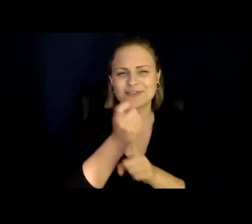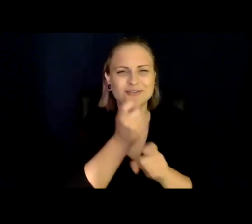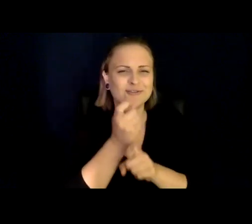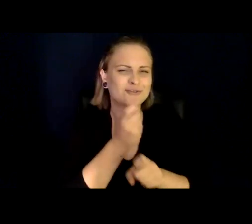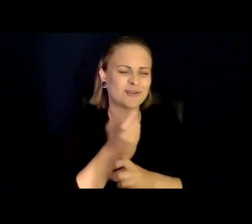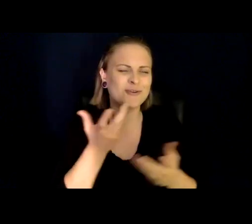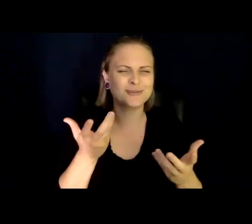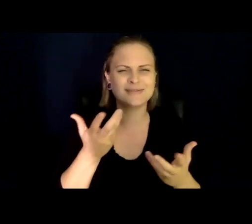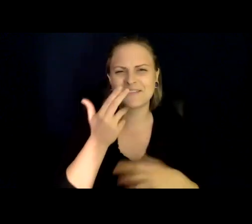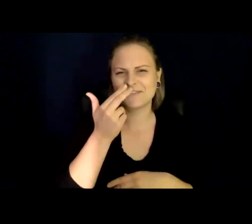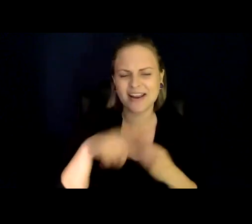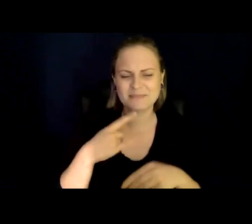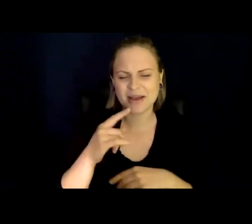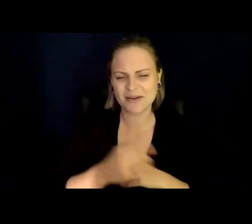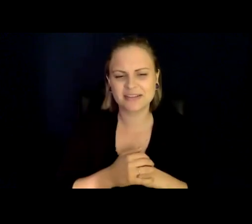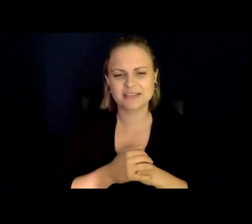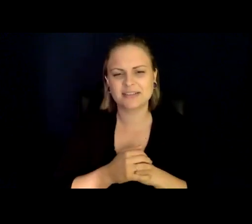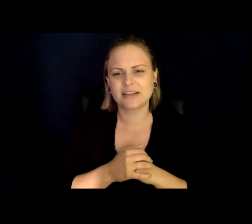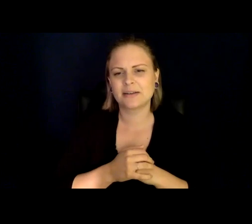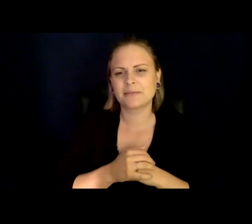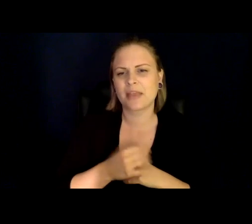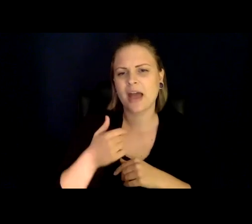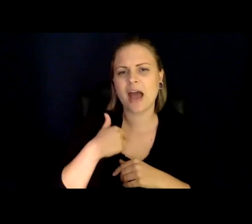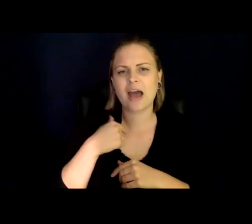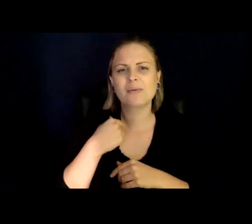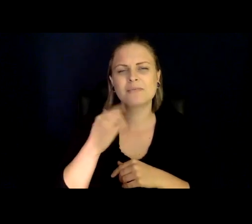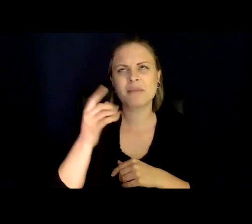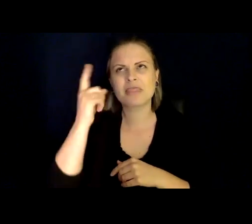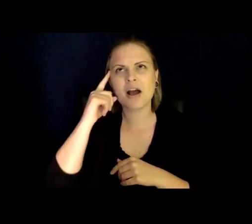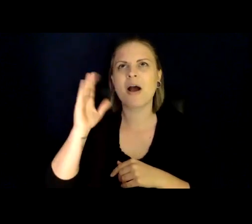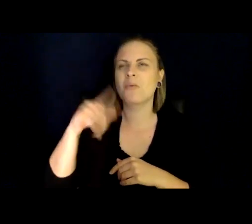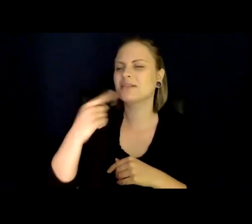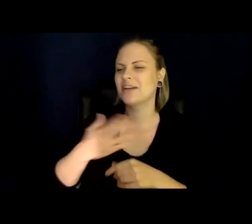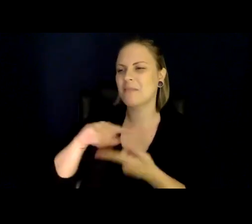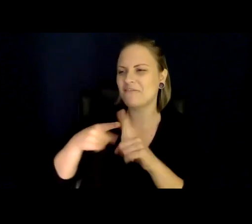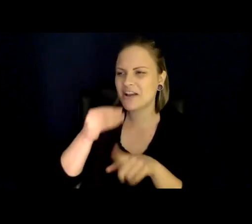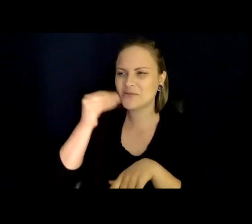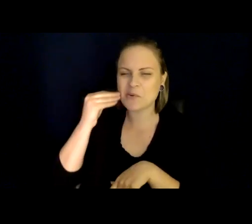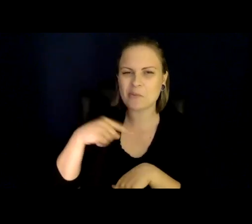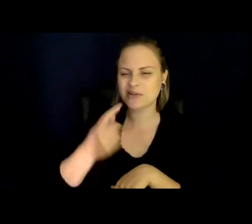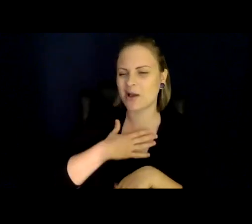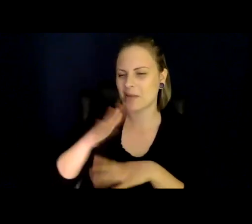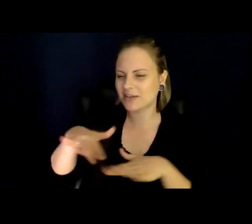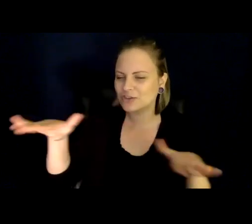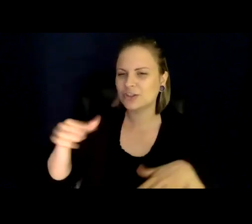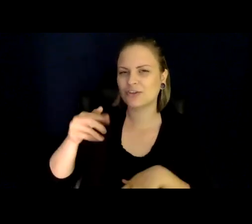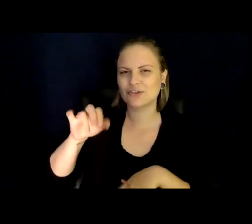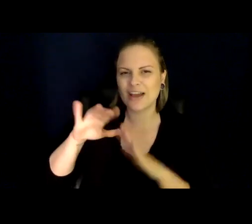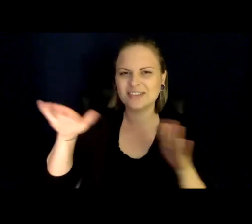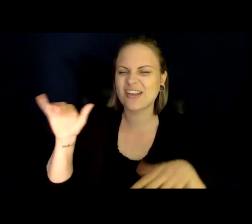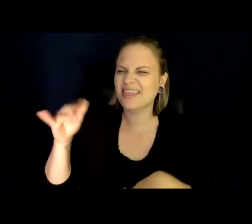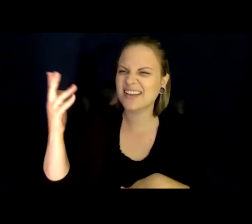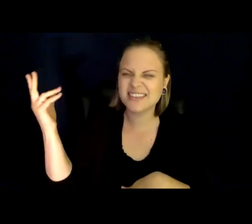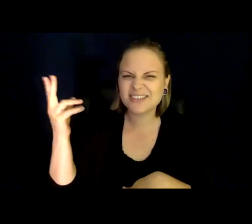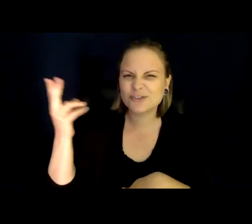good-natured way. This will be something I'll to tell my friends at home, or maybe my children or grandchildren. It's the stuff of legends. As